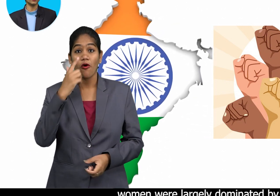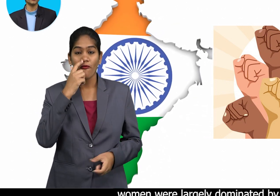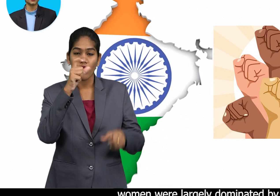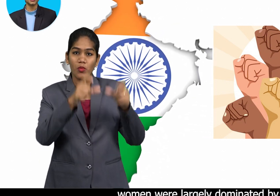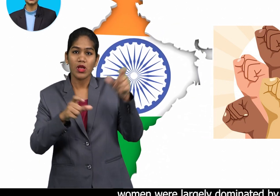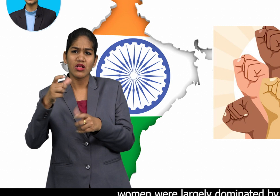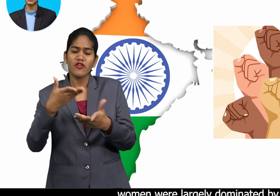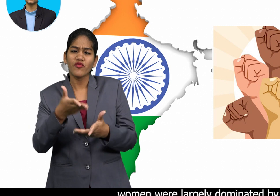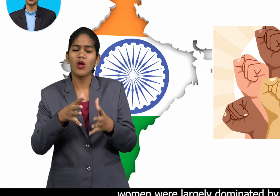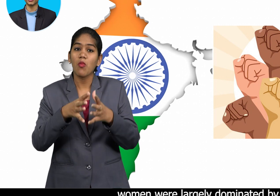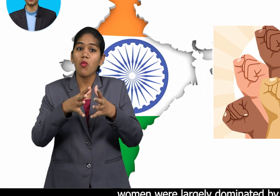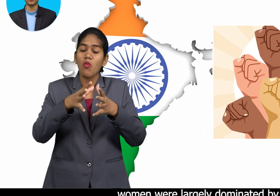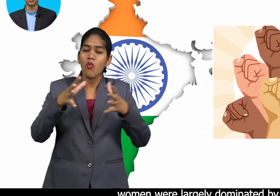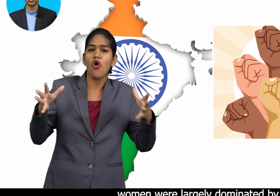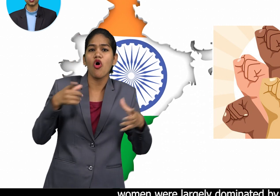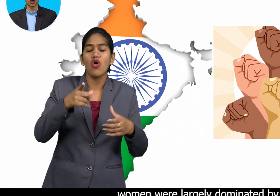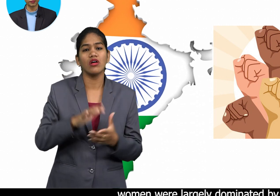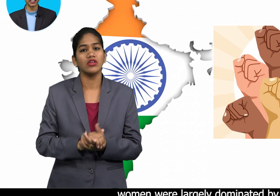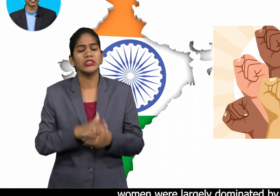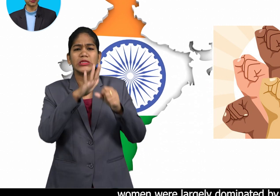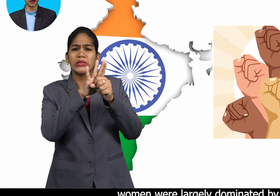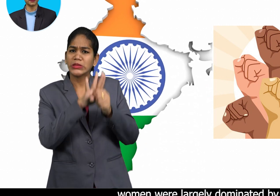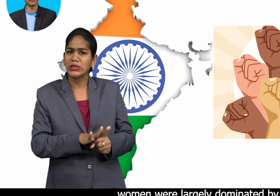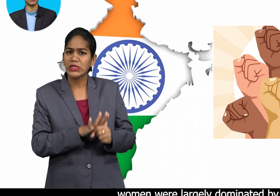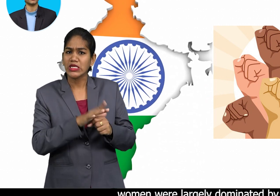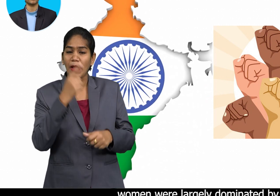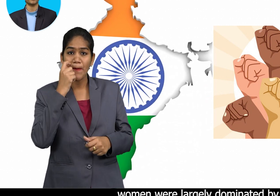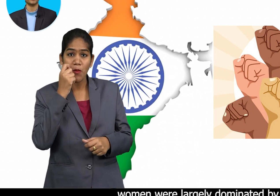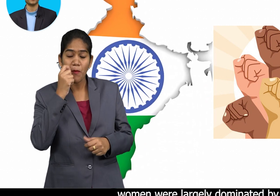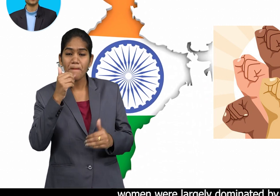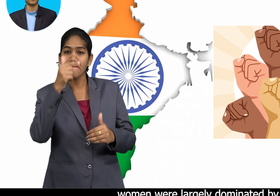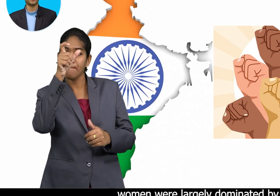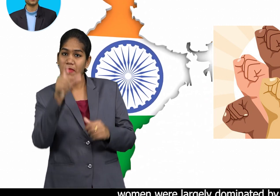women were largely dominated by men,